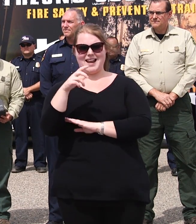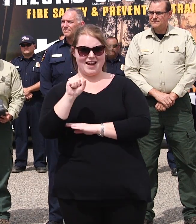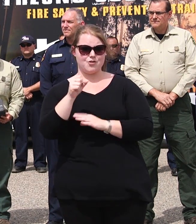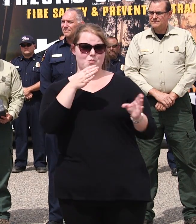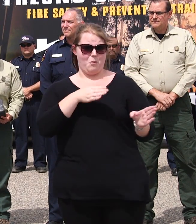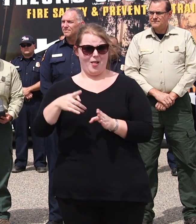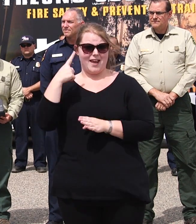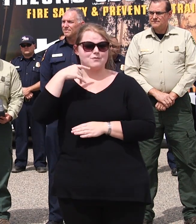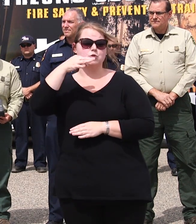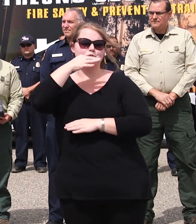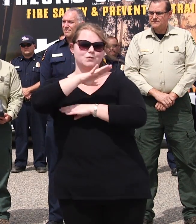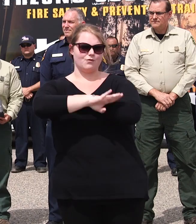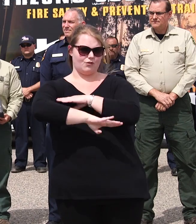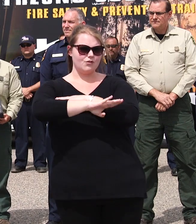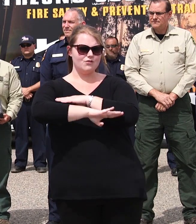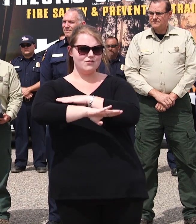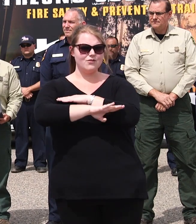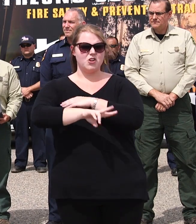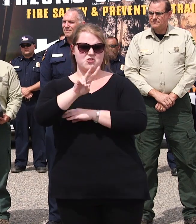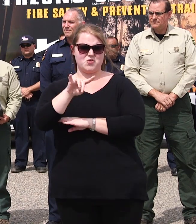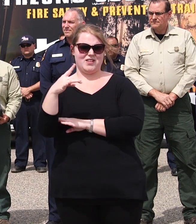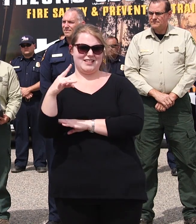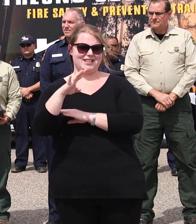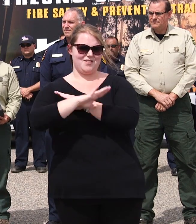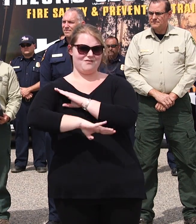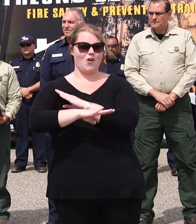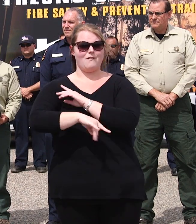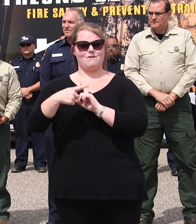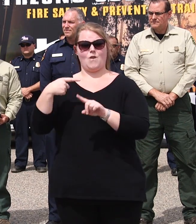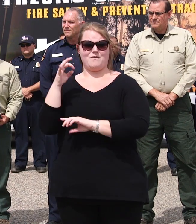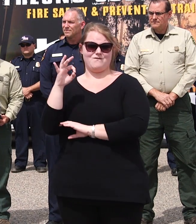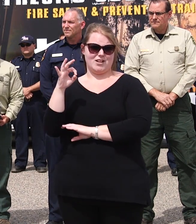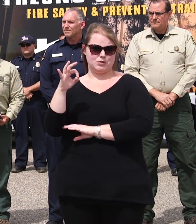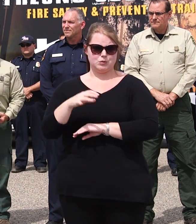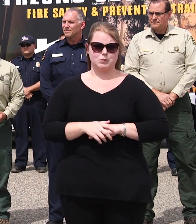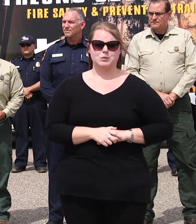for this coming fall in Fresno. Since